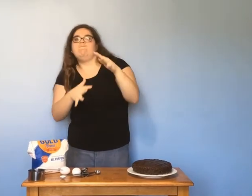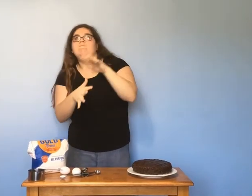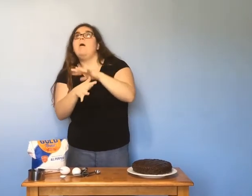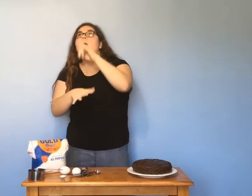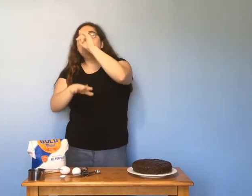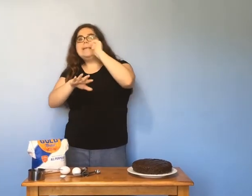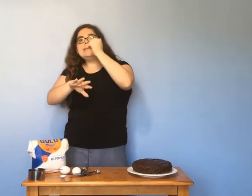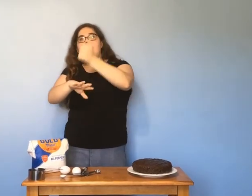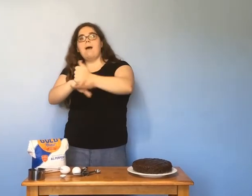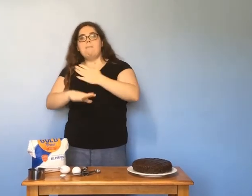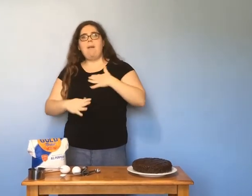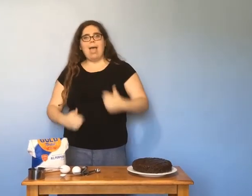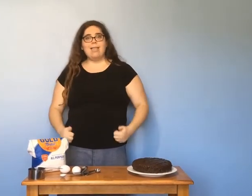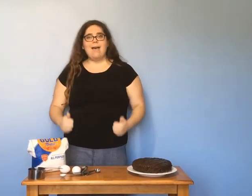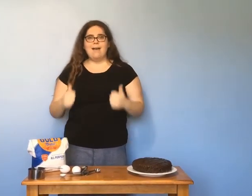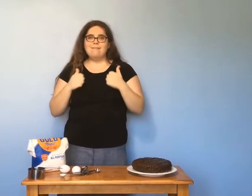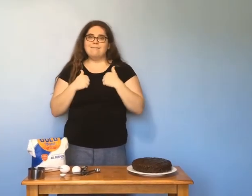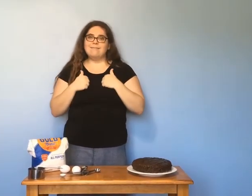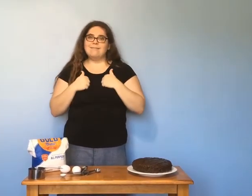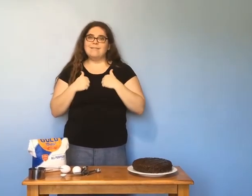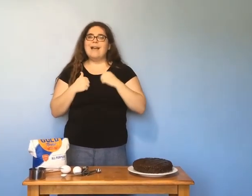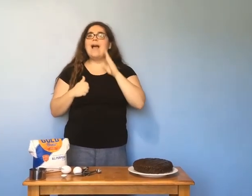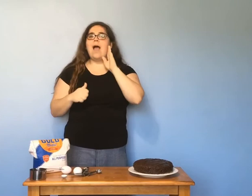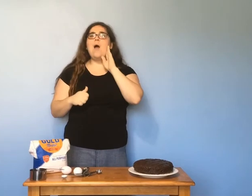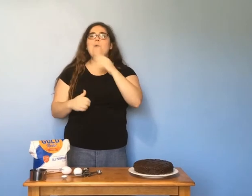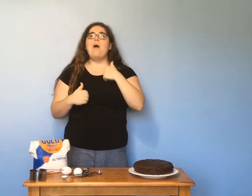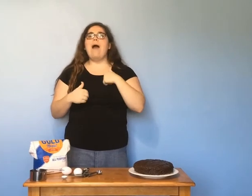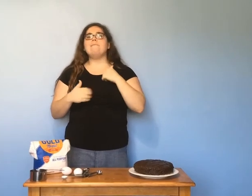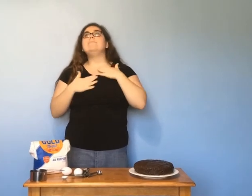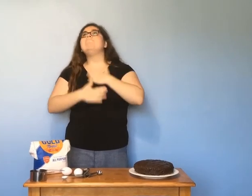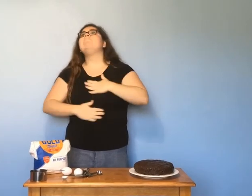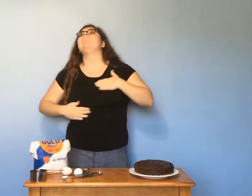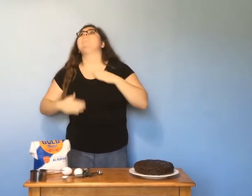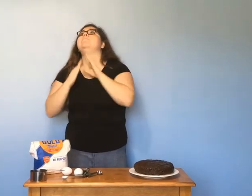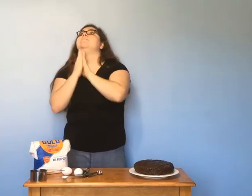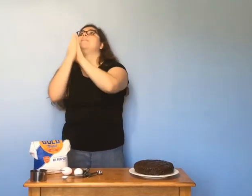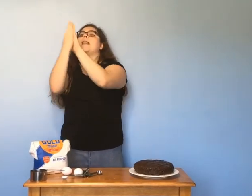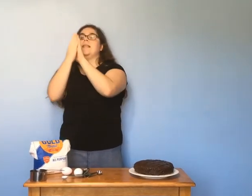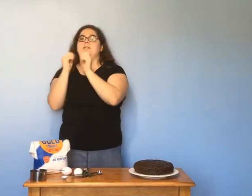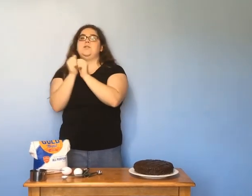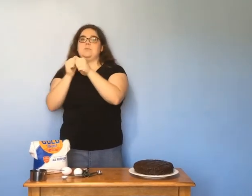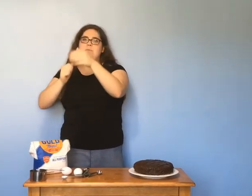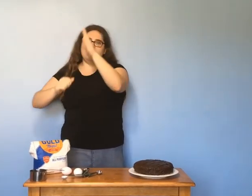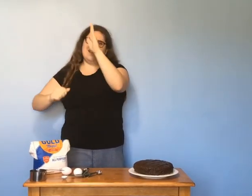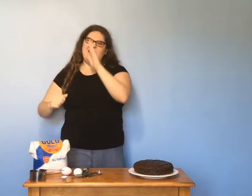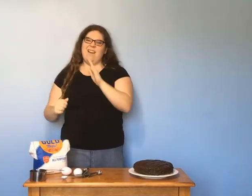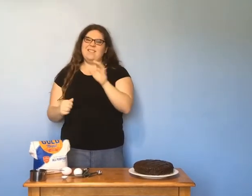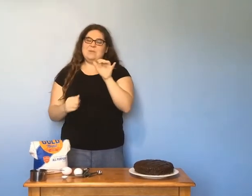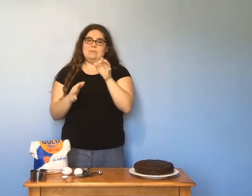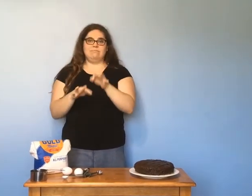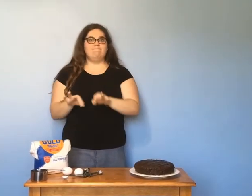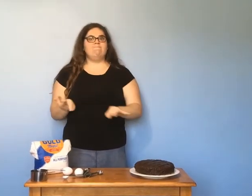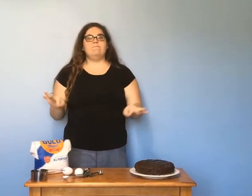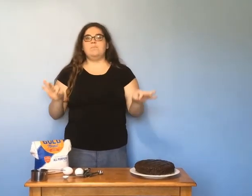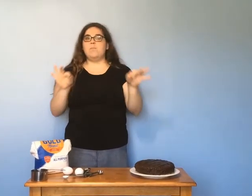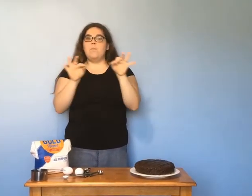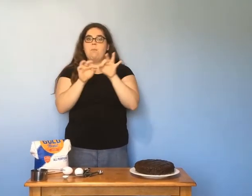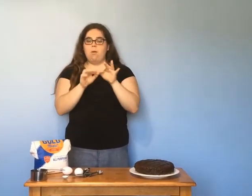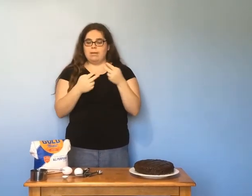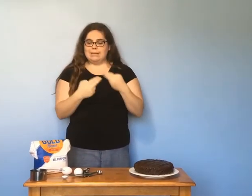God and following the priorities He has set up in our life, we become pleasing to Him. And